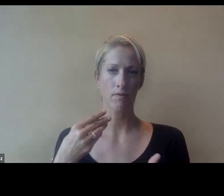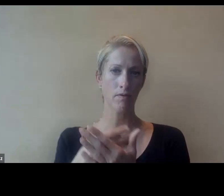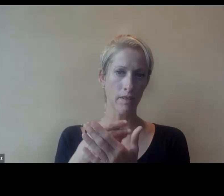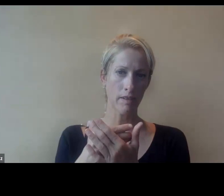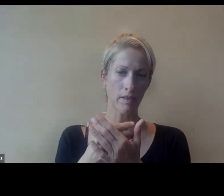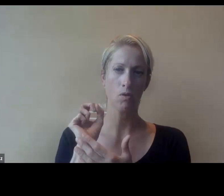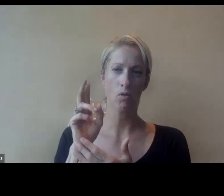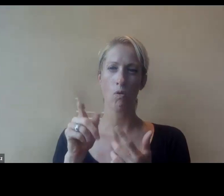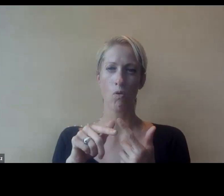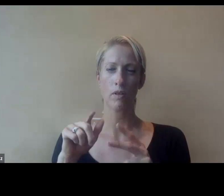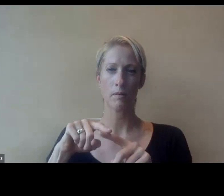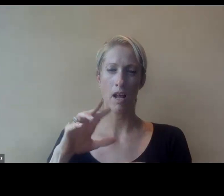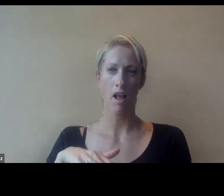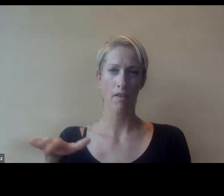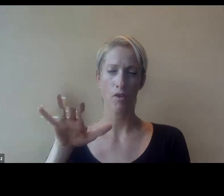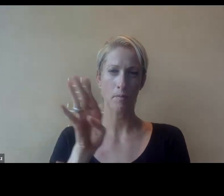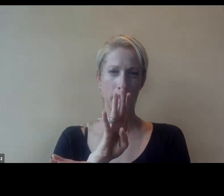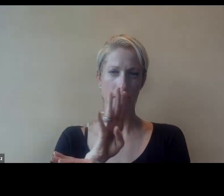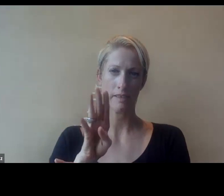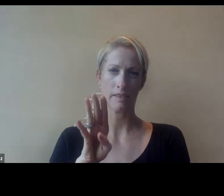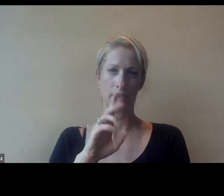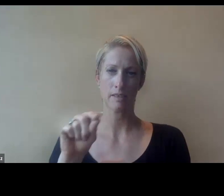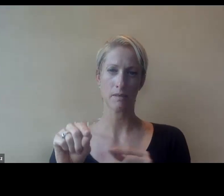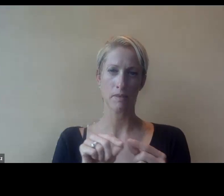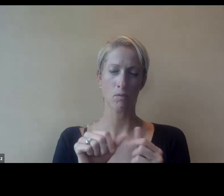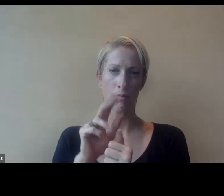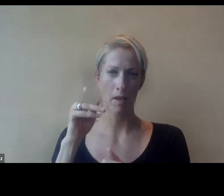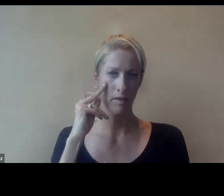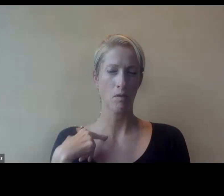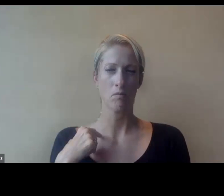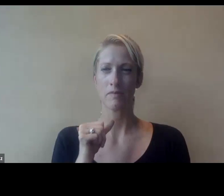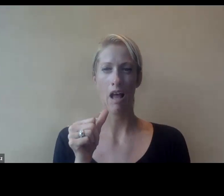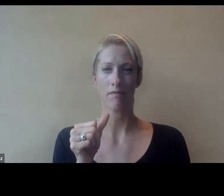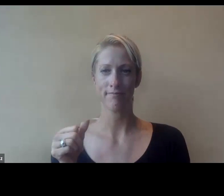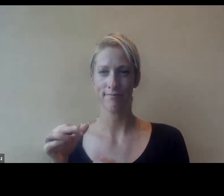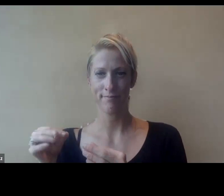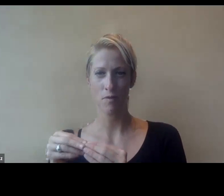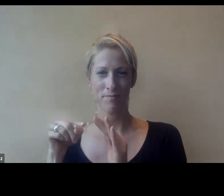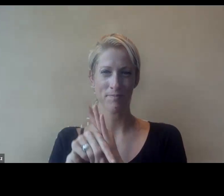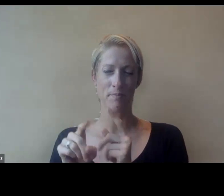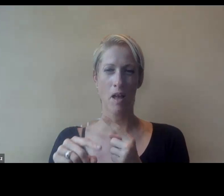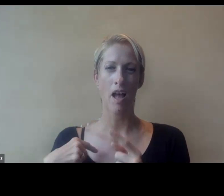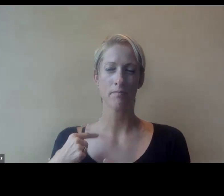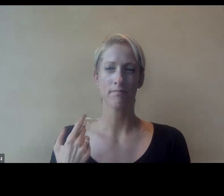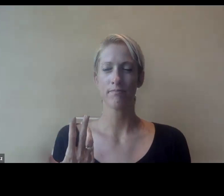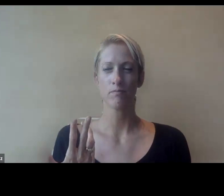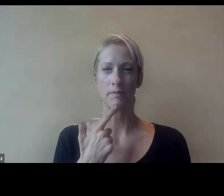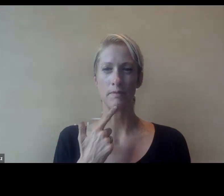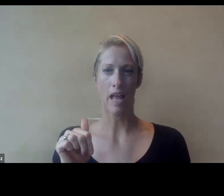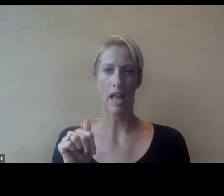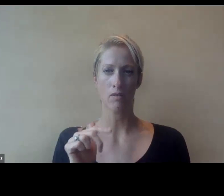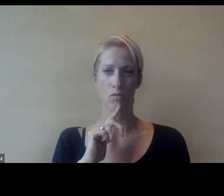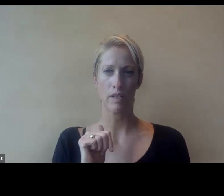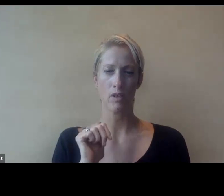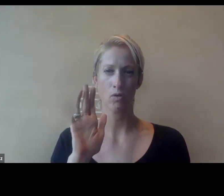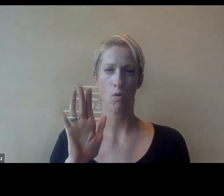and depending on that prison's specific politics, which I won't get into here. But I only raise that point to say that the actual